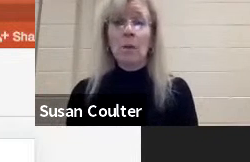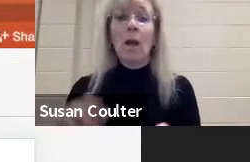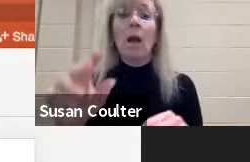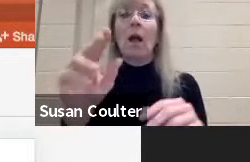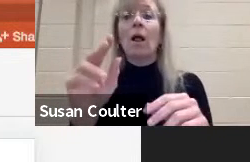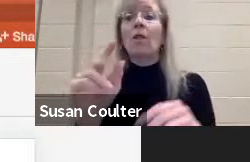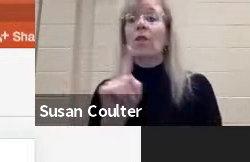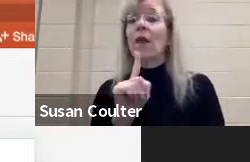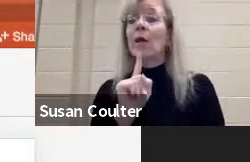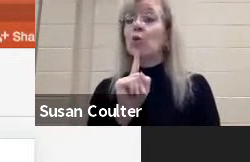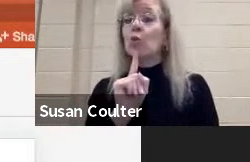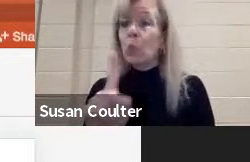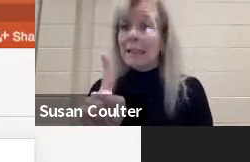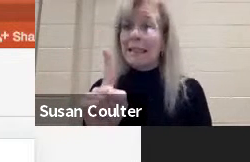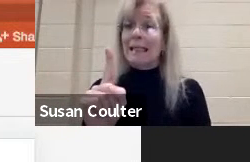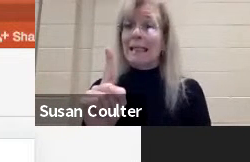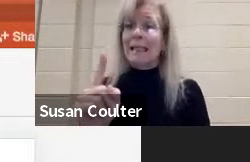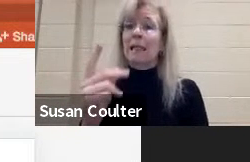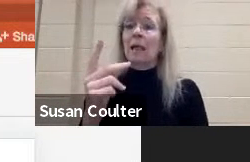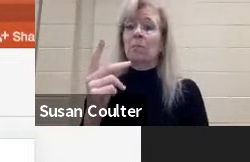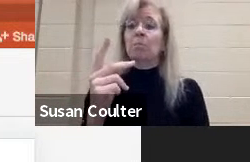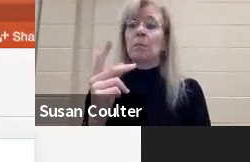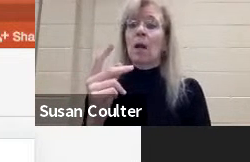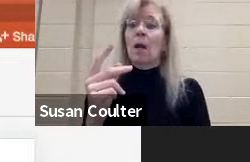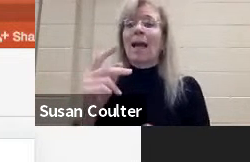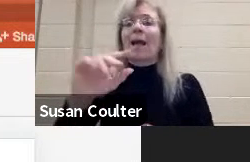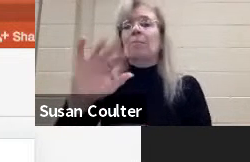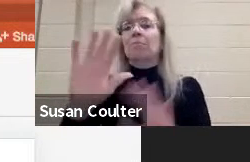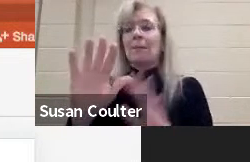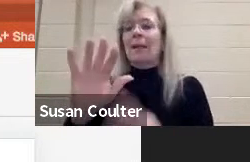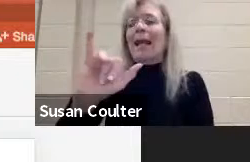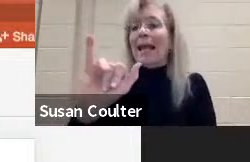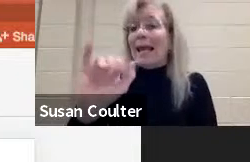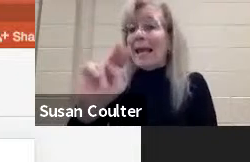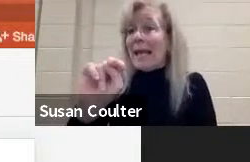Okay, there's really